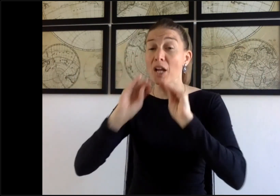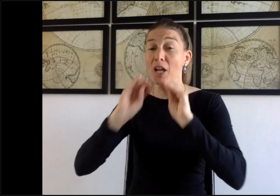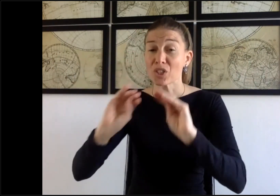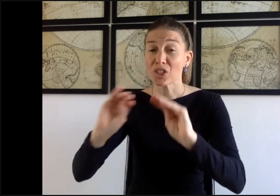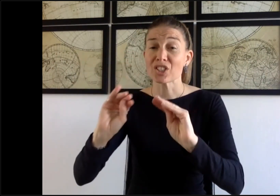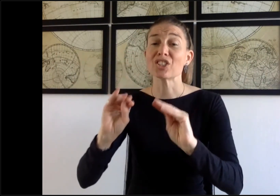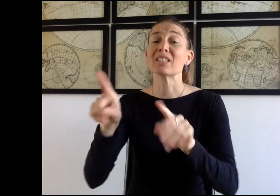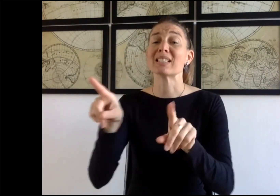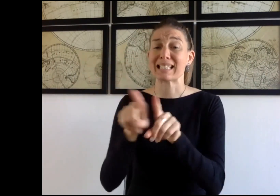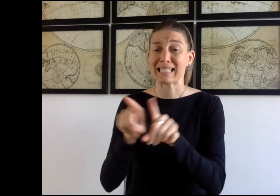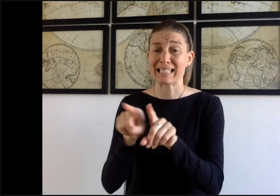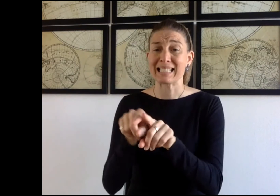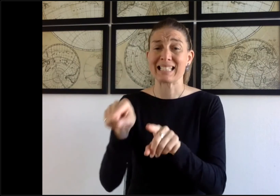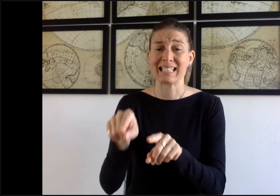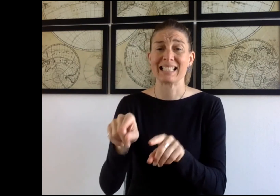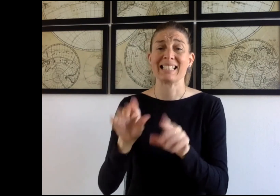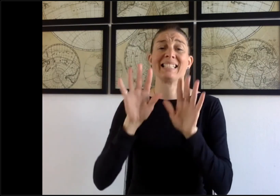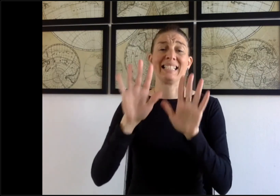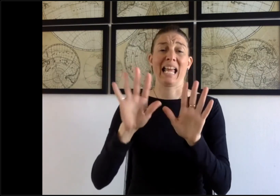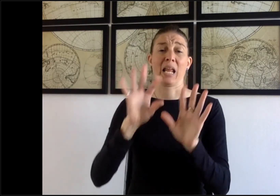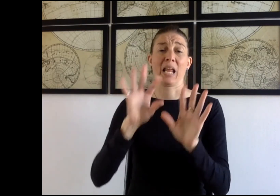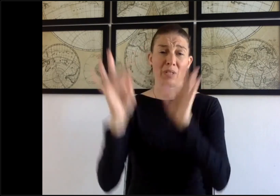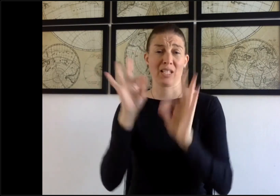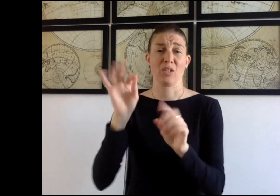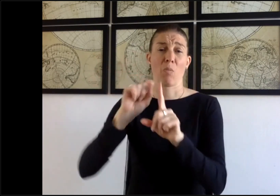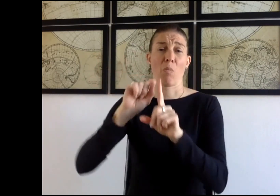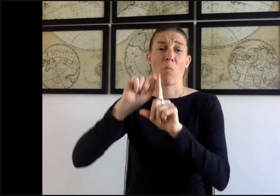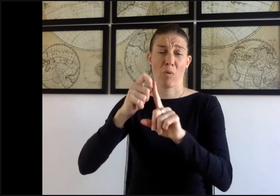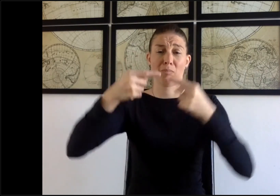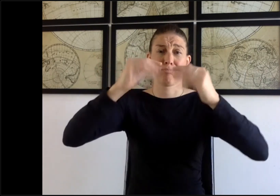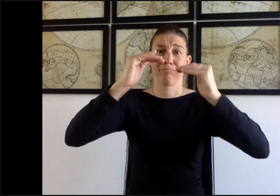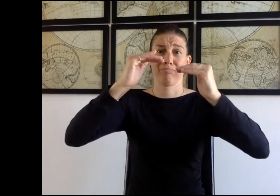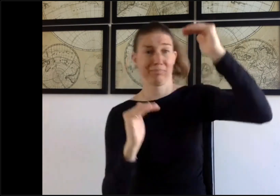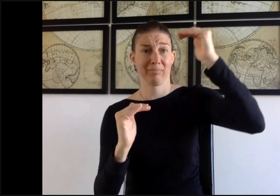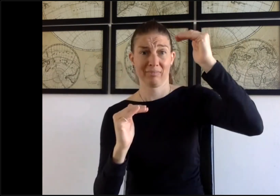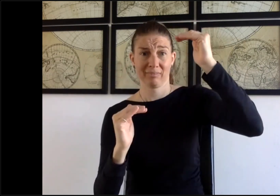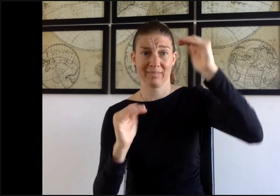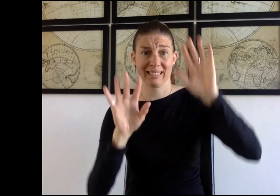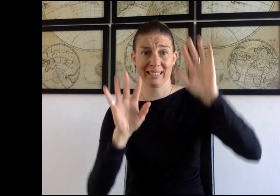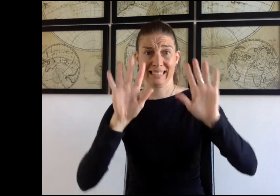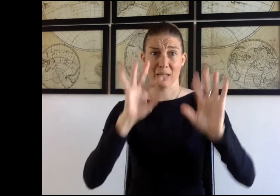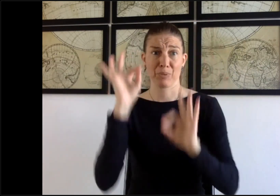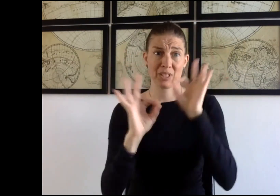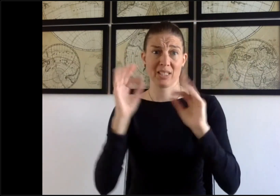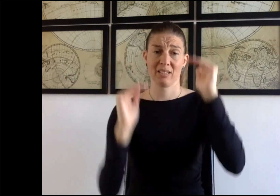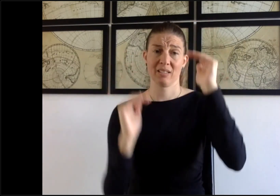And I fear this might even become bigger now as the consequence of crisis. So we need